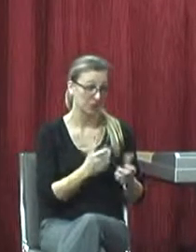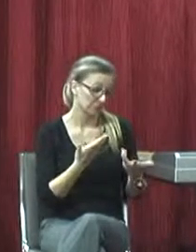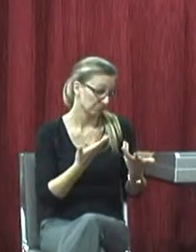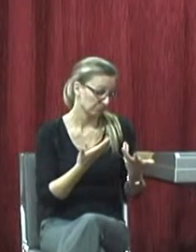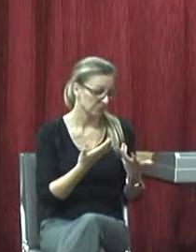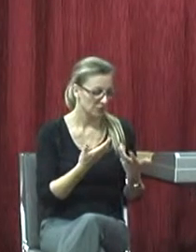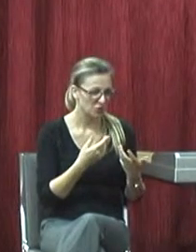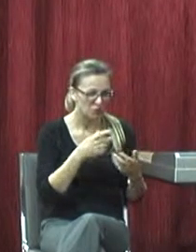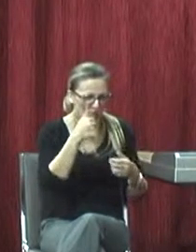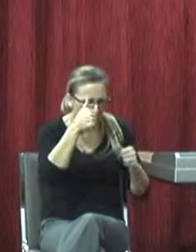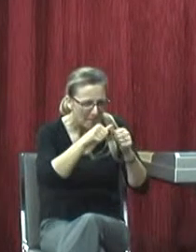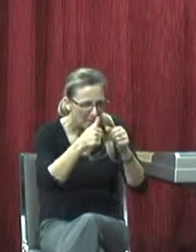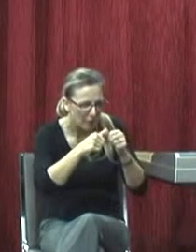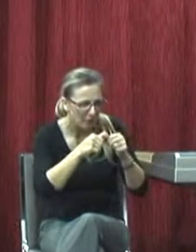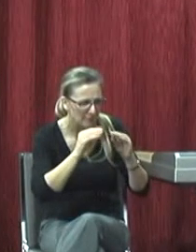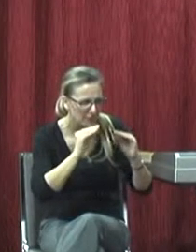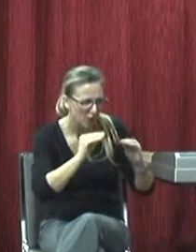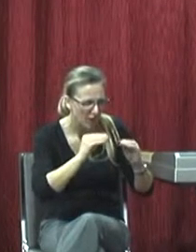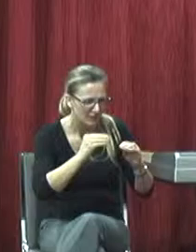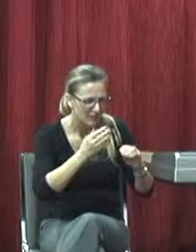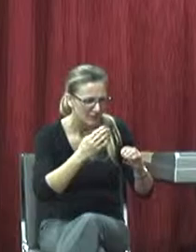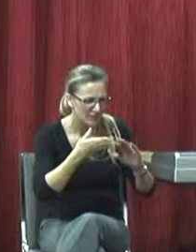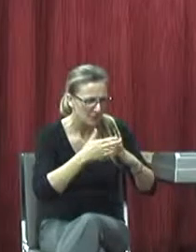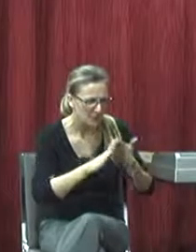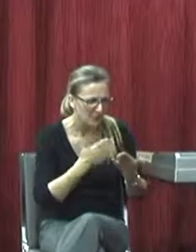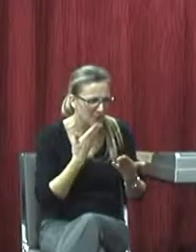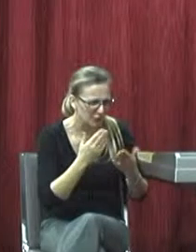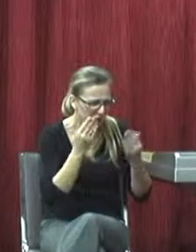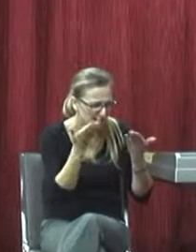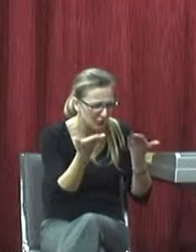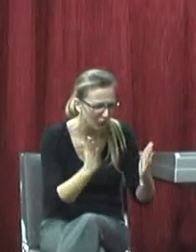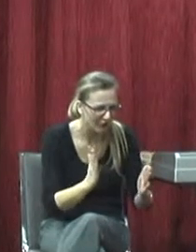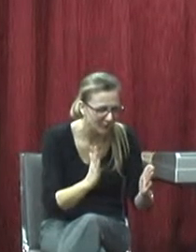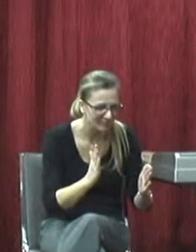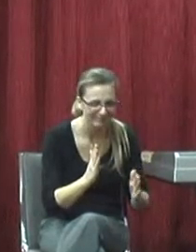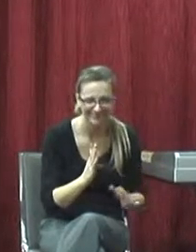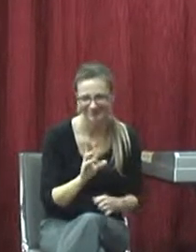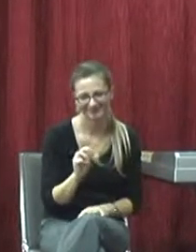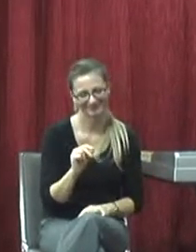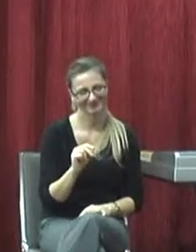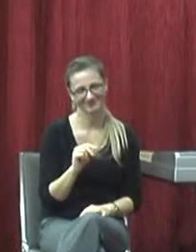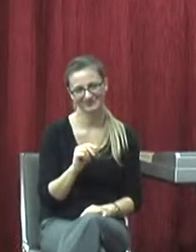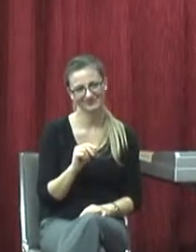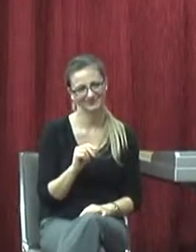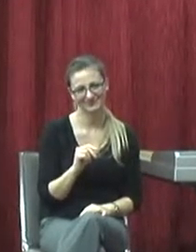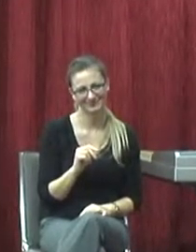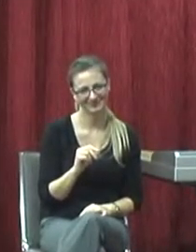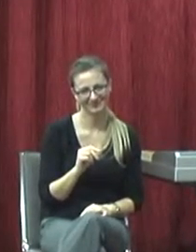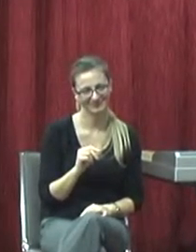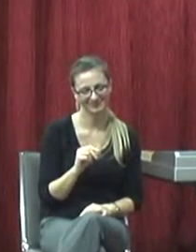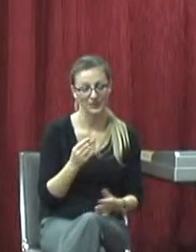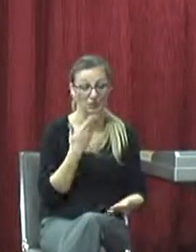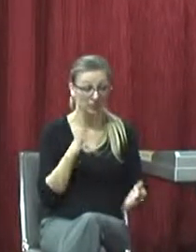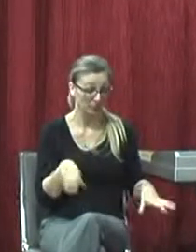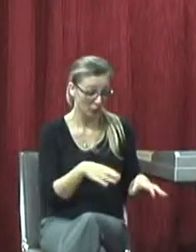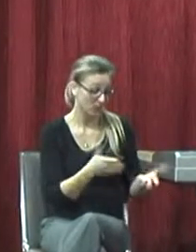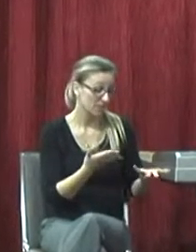good servant? No. Now, good performance is part of being a good servant, but it doesn't make you a good